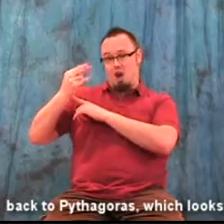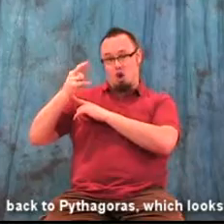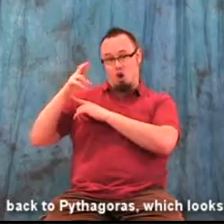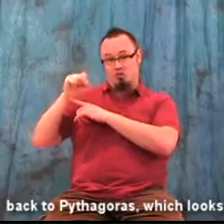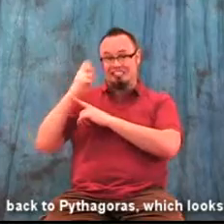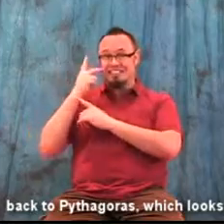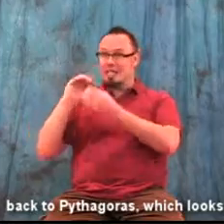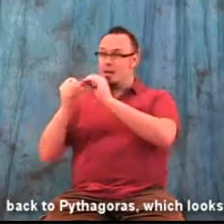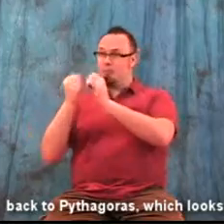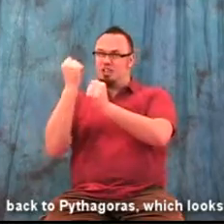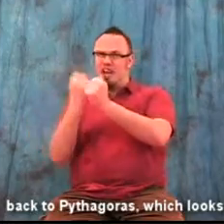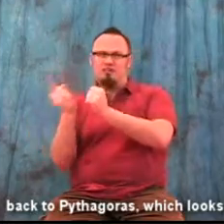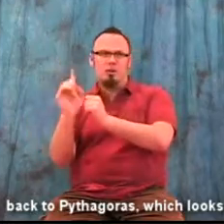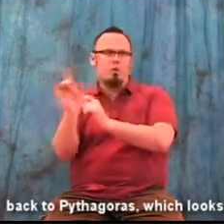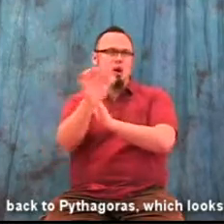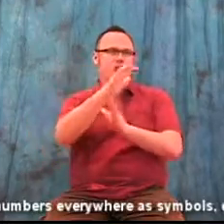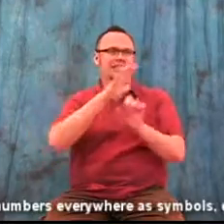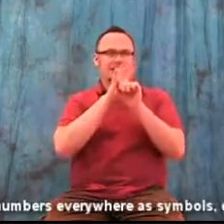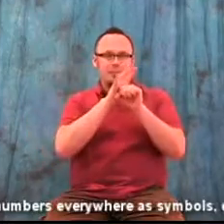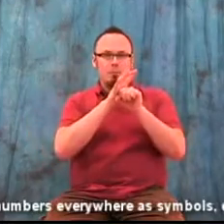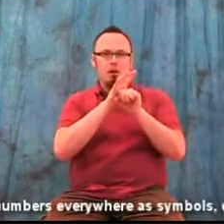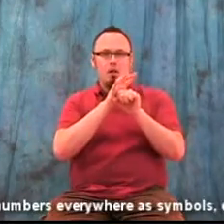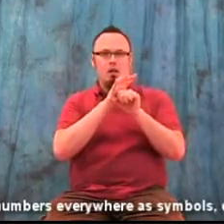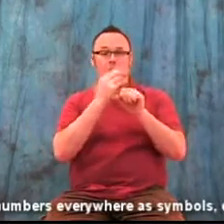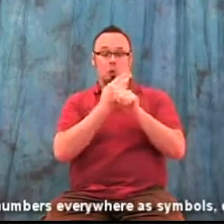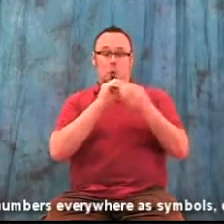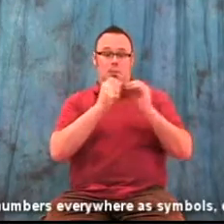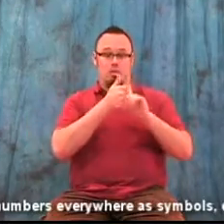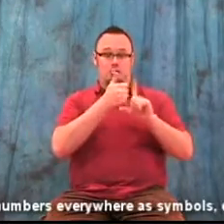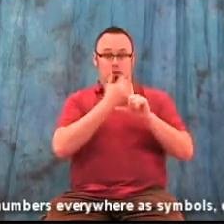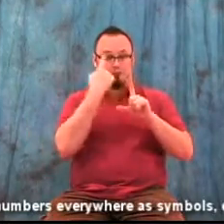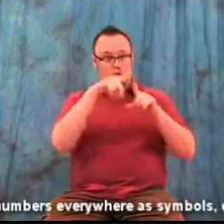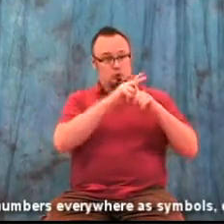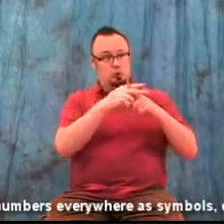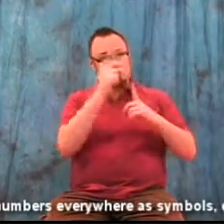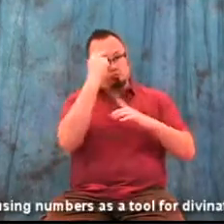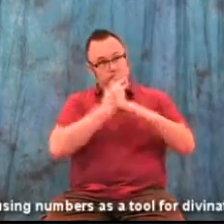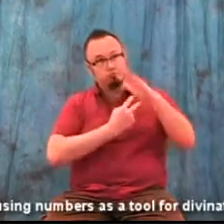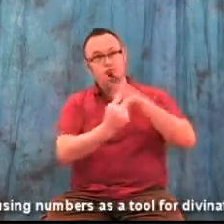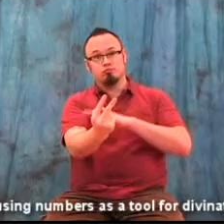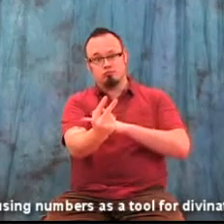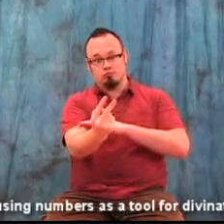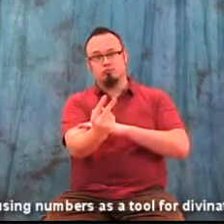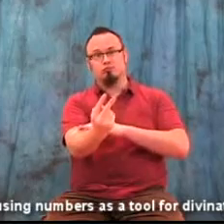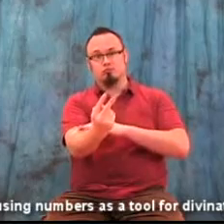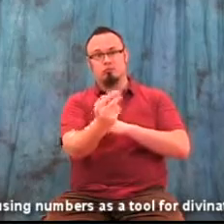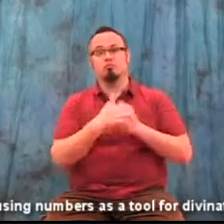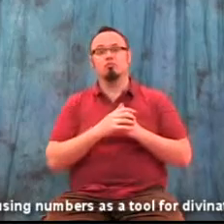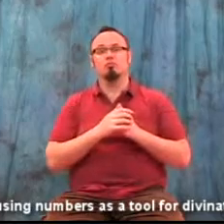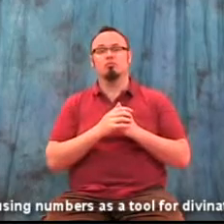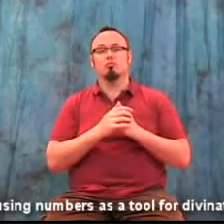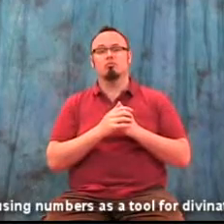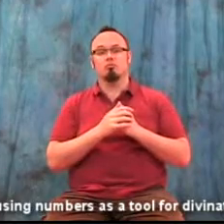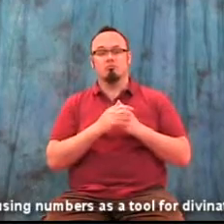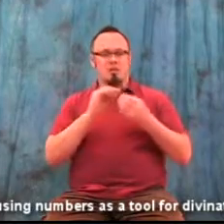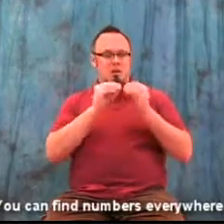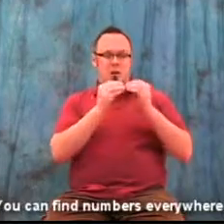numbers everywhere as symbols, even using numbers as a tool for divination. You can find numbers